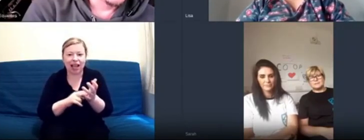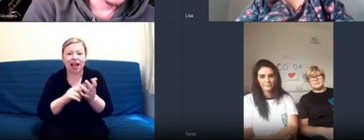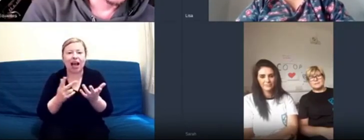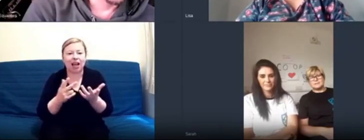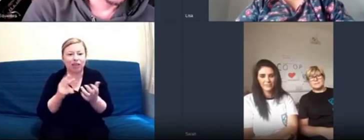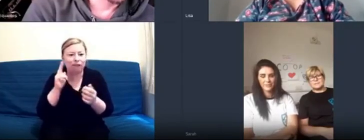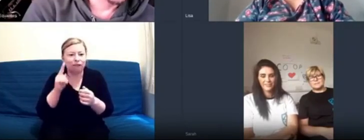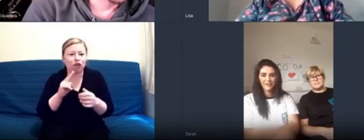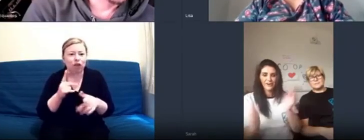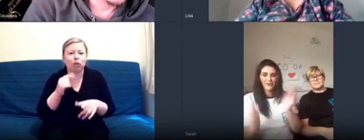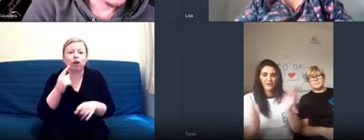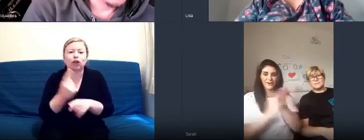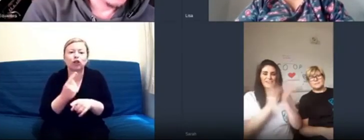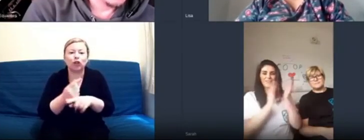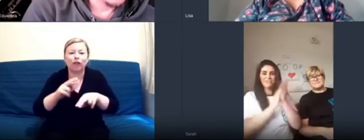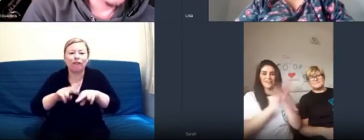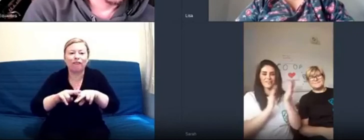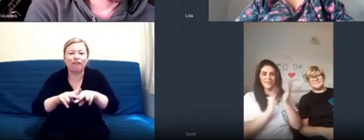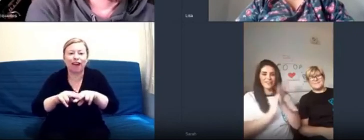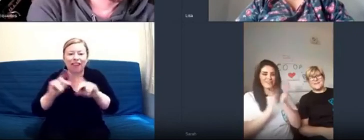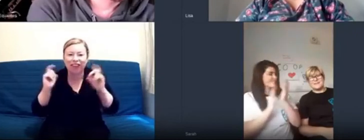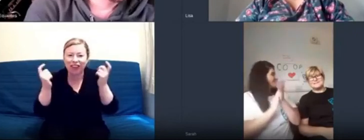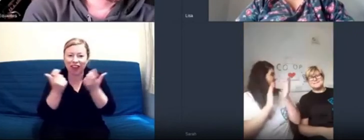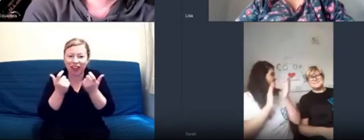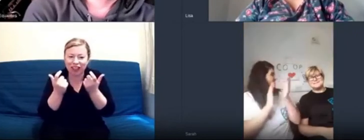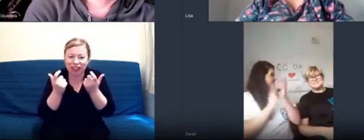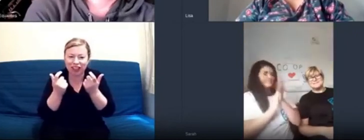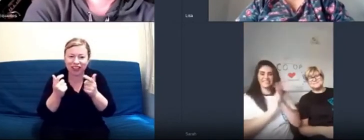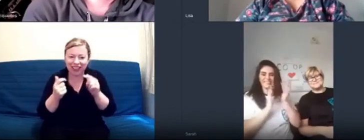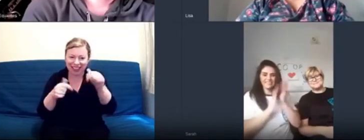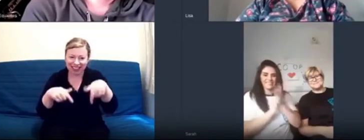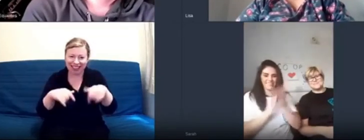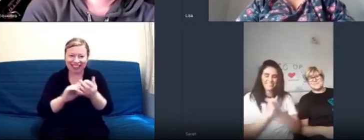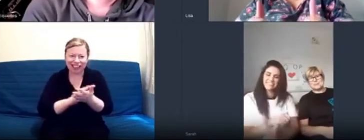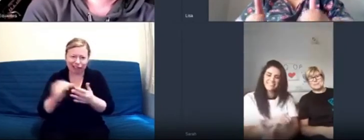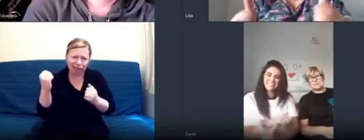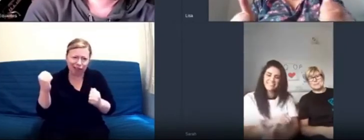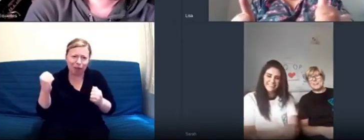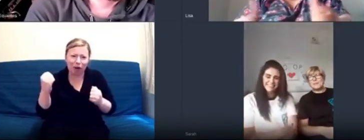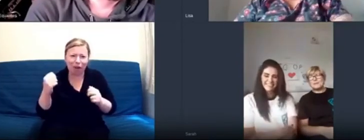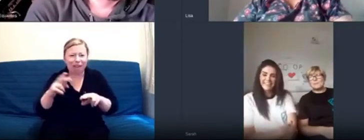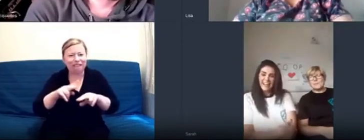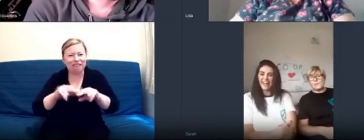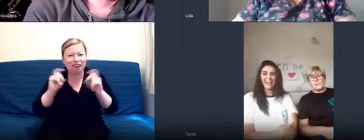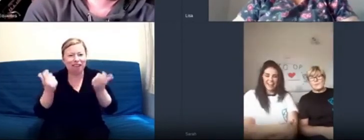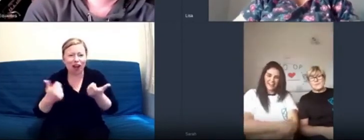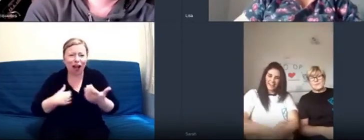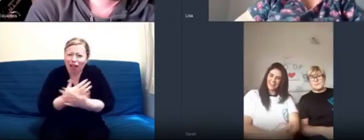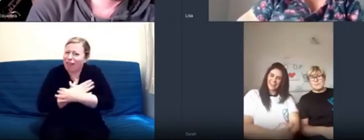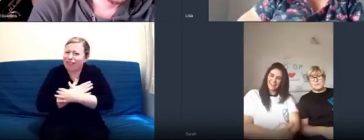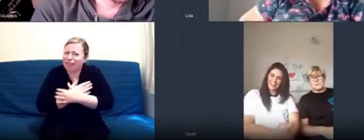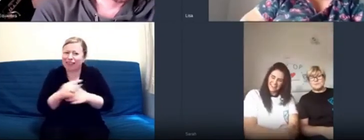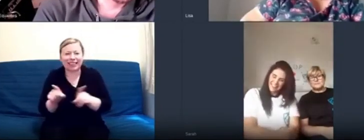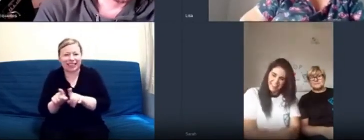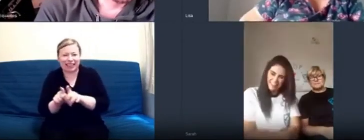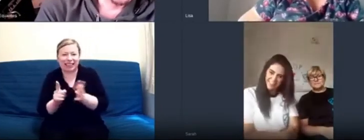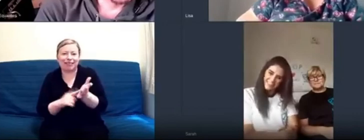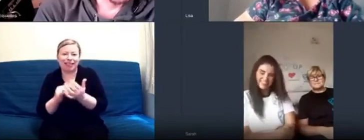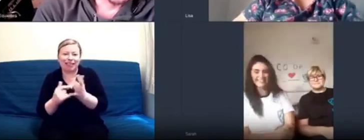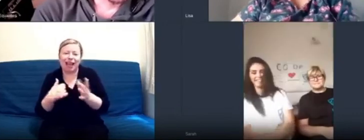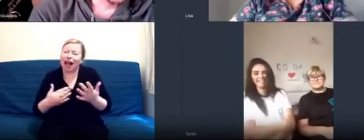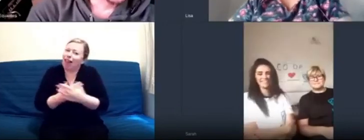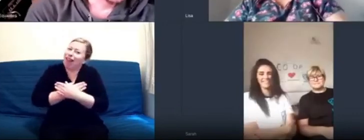with Jade Burnett from the Fife College Student Association. Yes, I love Fife College.